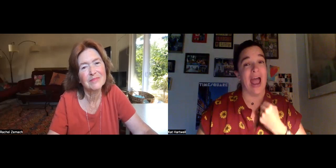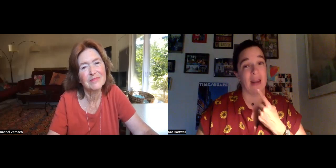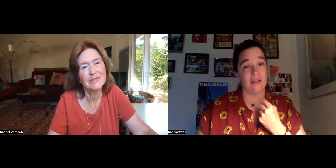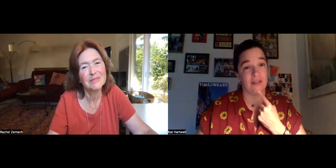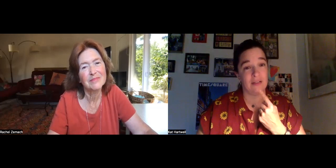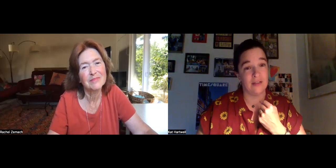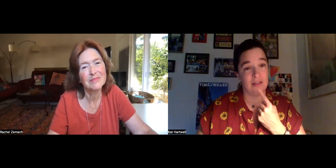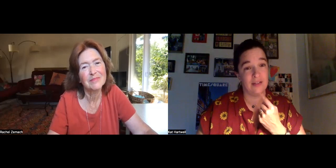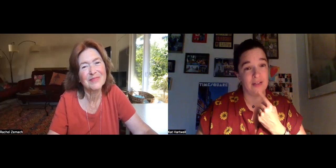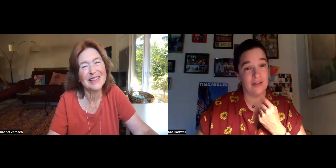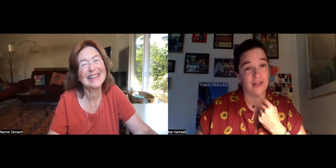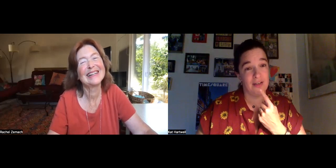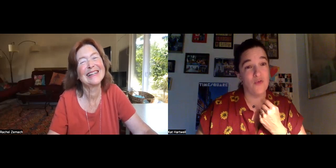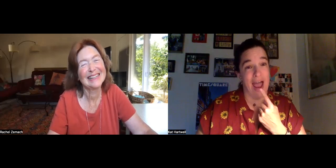red. Red.